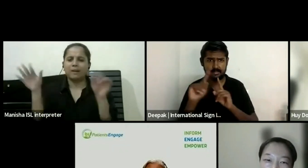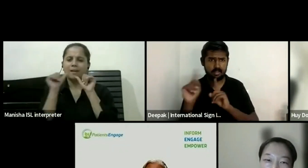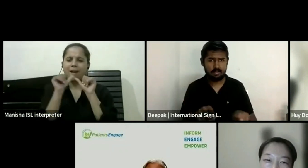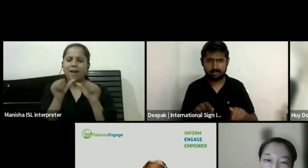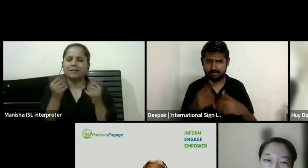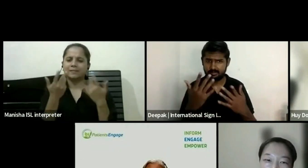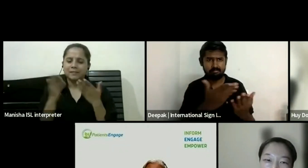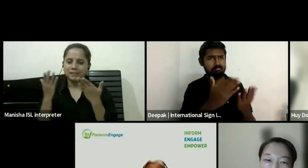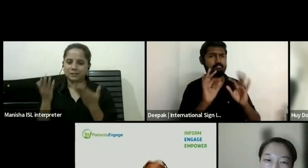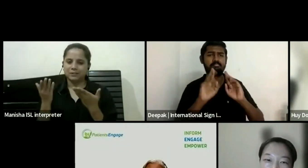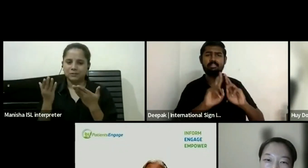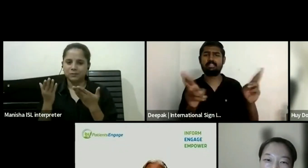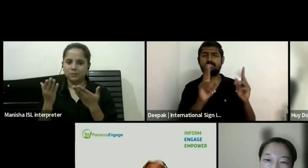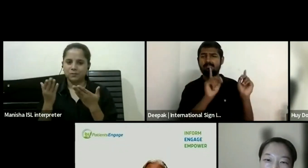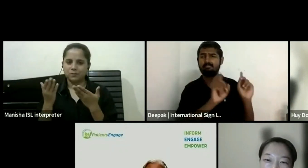from Dr. Kuidu.